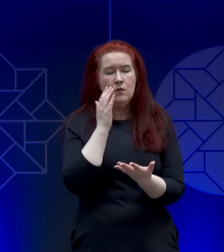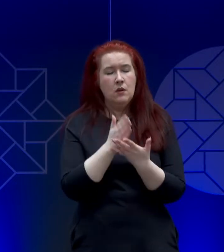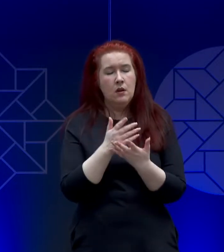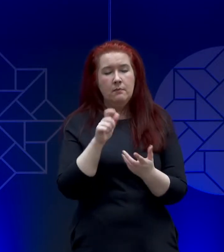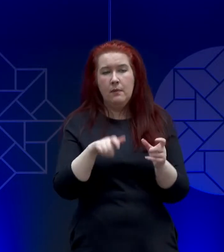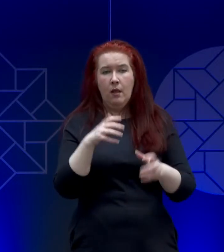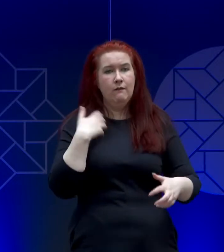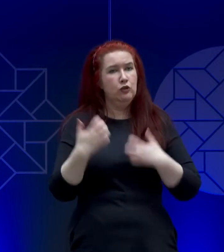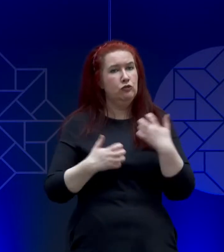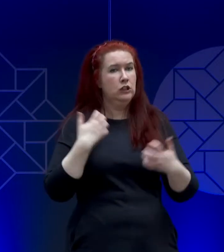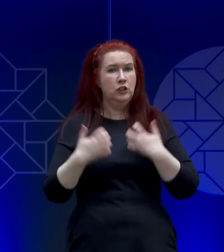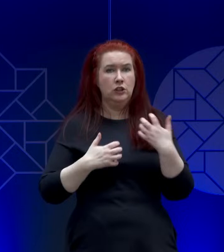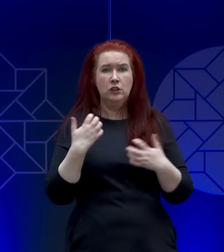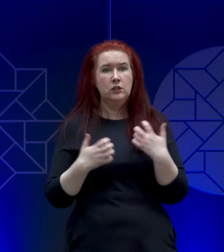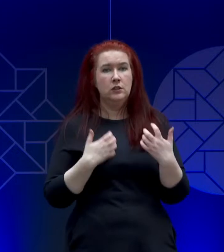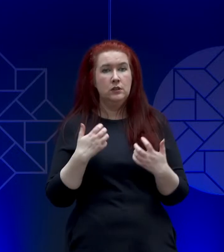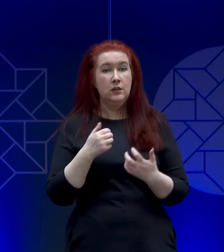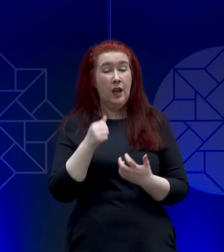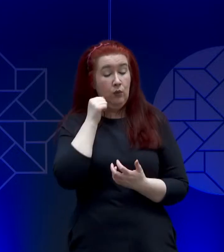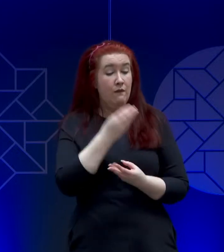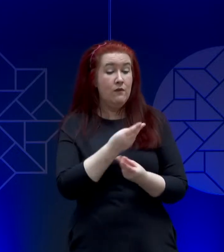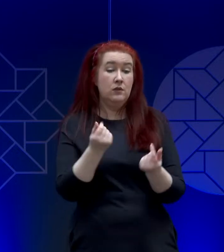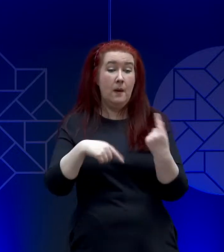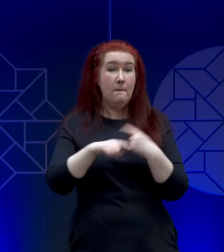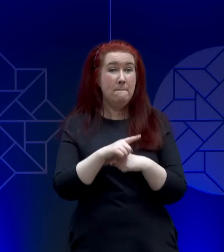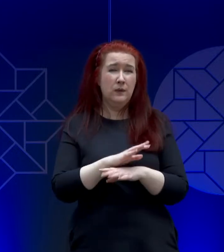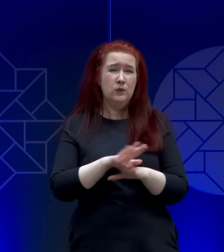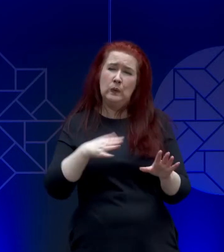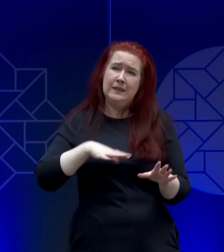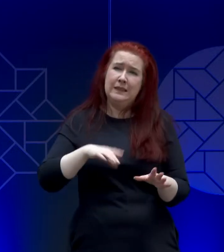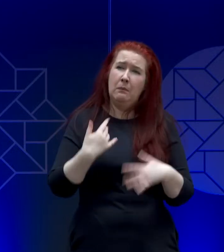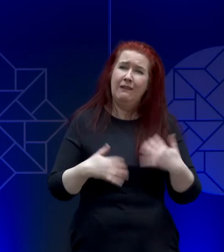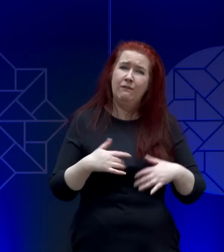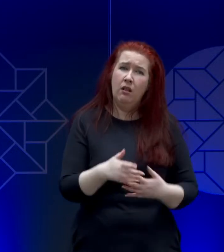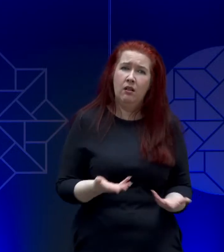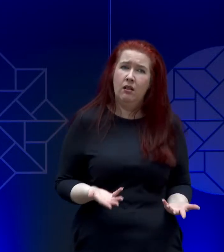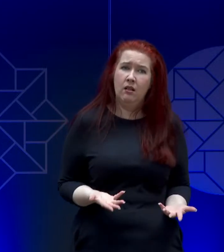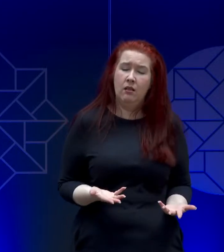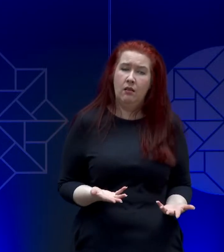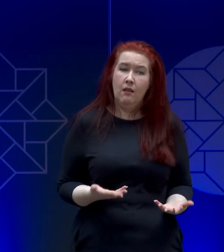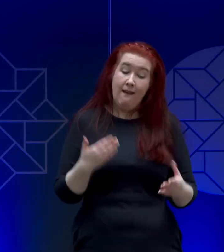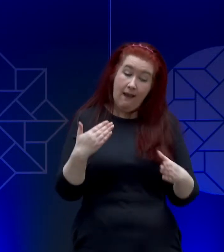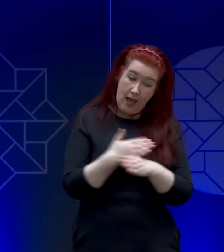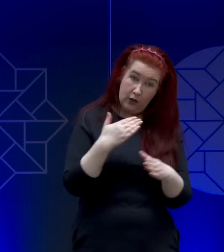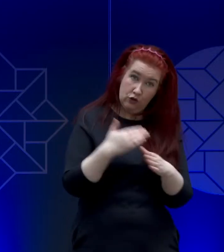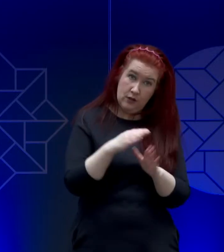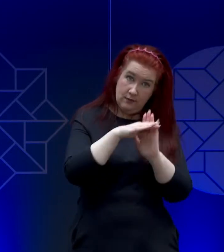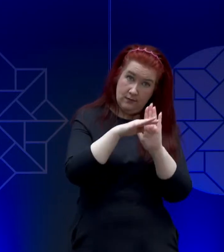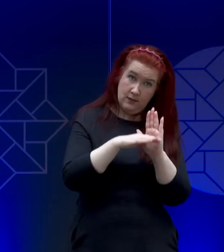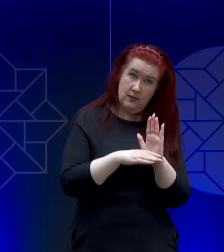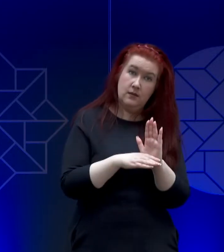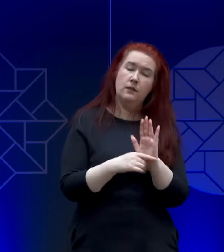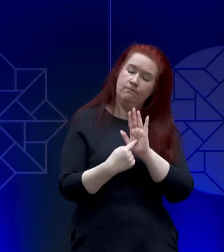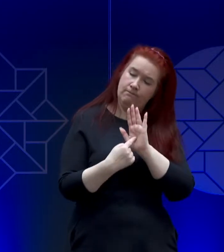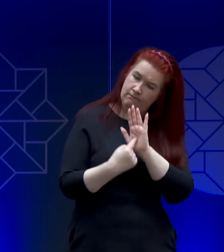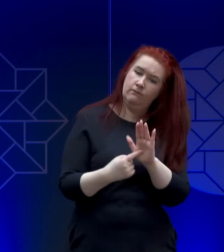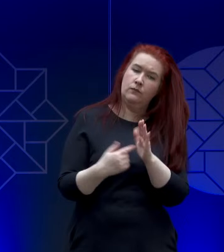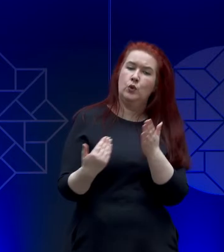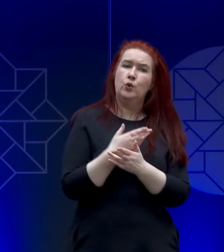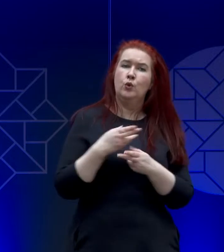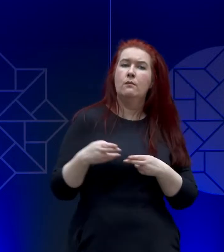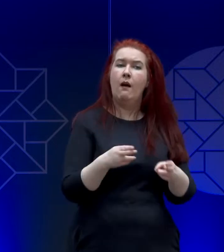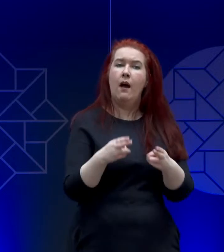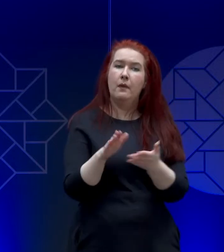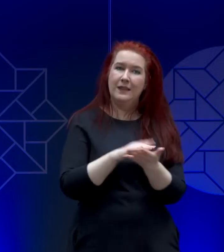frustration and indeed for some unnecessary pain. Actions that set out a new course so we can safeguard